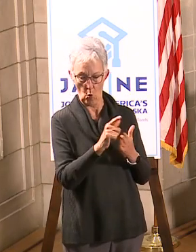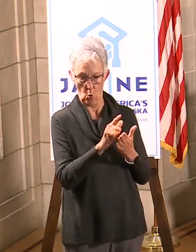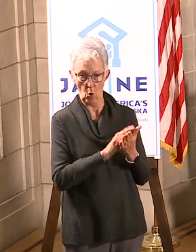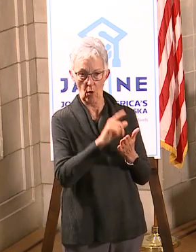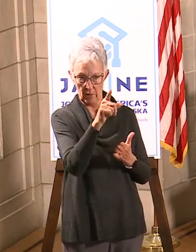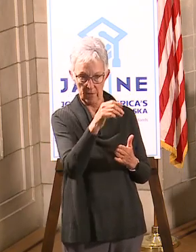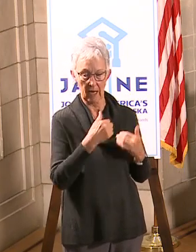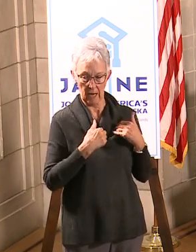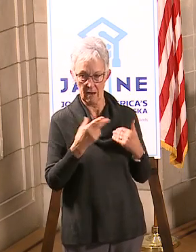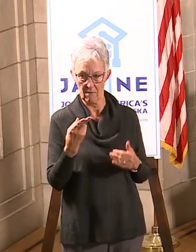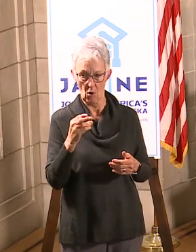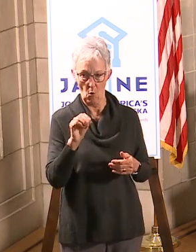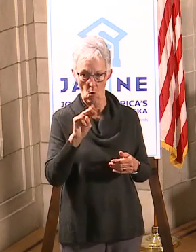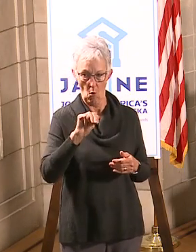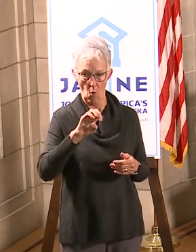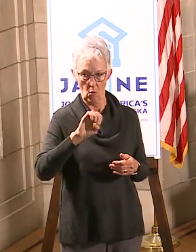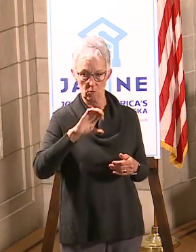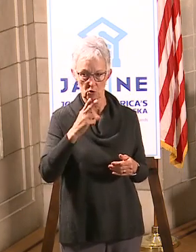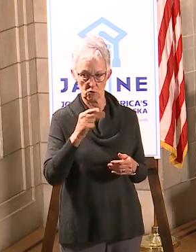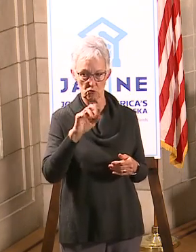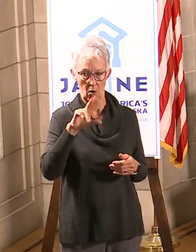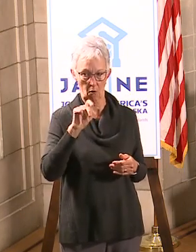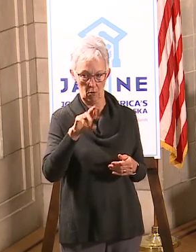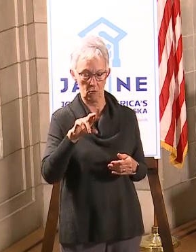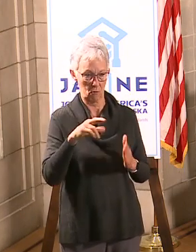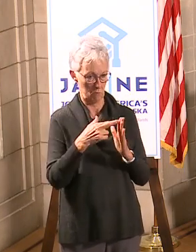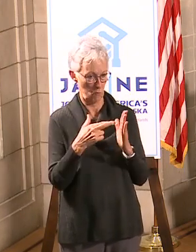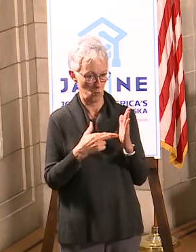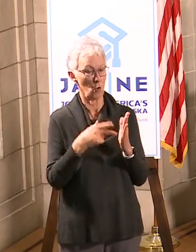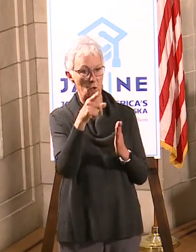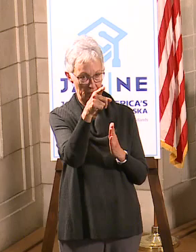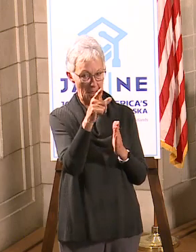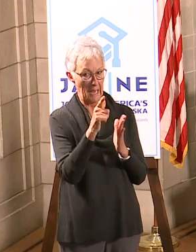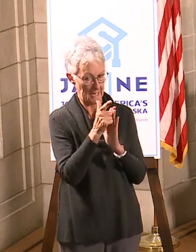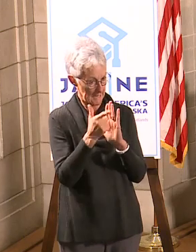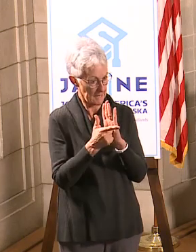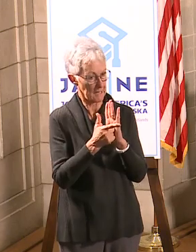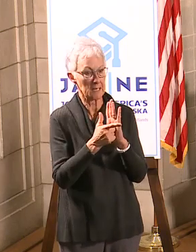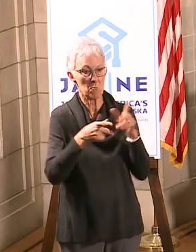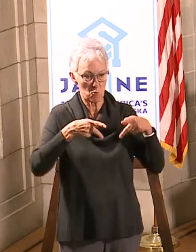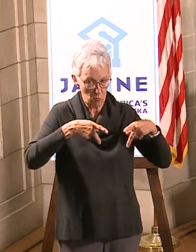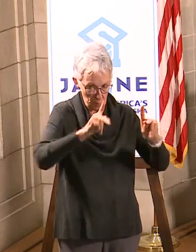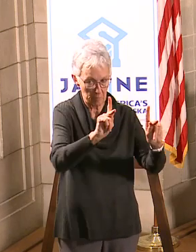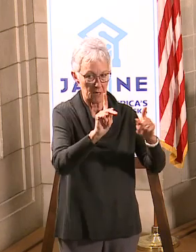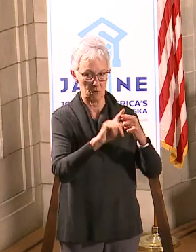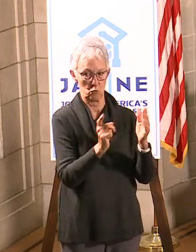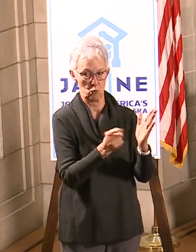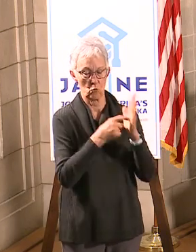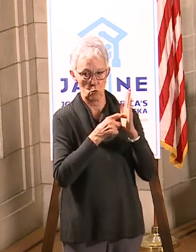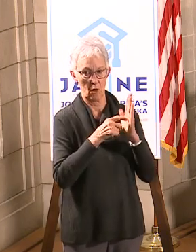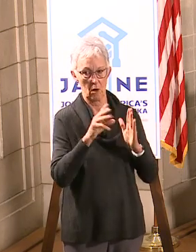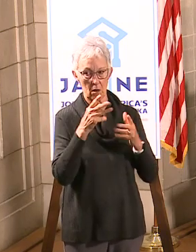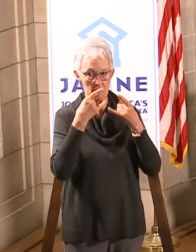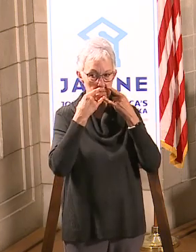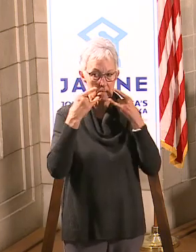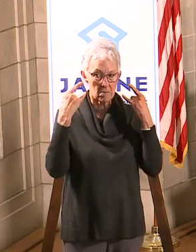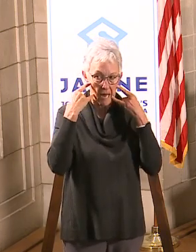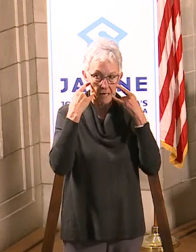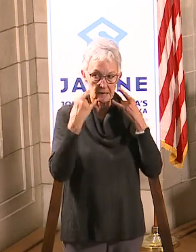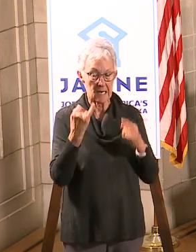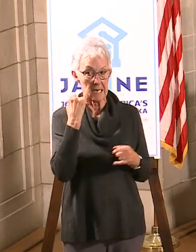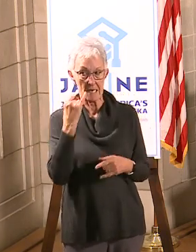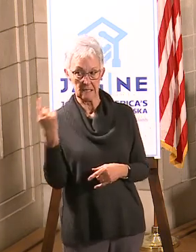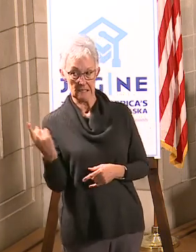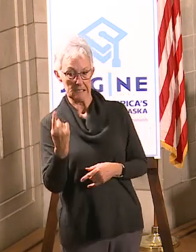They're legally able to do so. So if somebody in one of those jurisdictions doesn't like that, they've